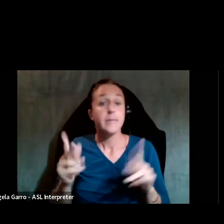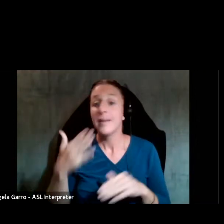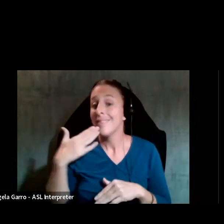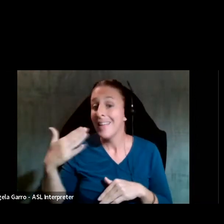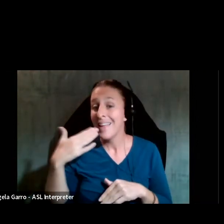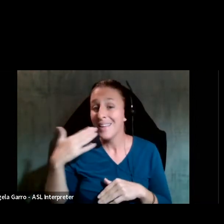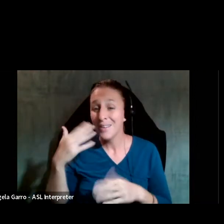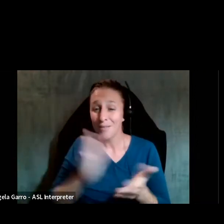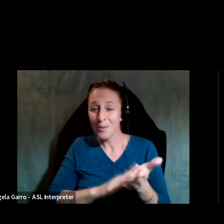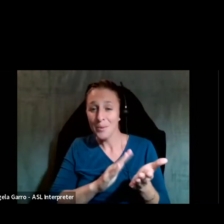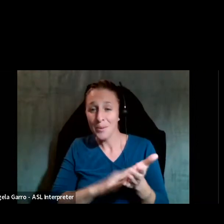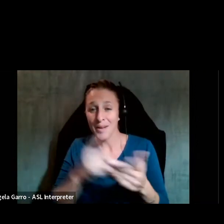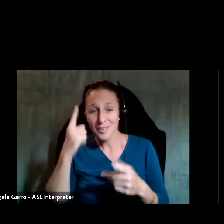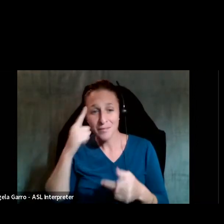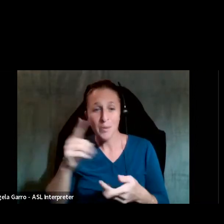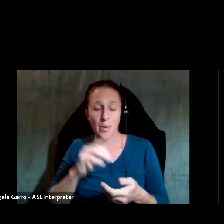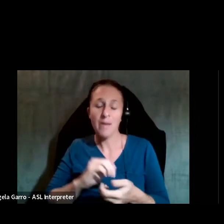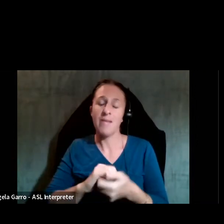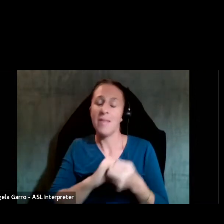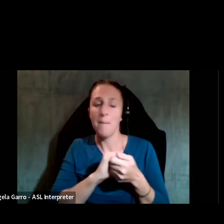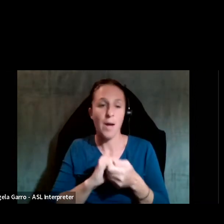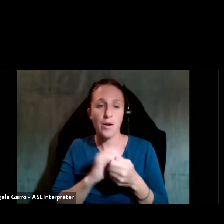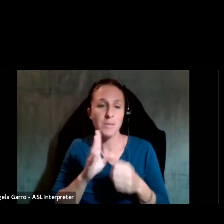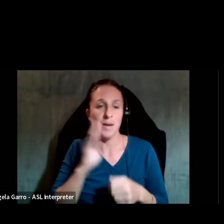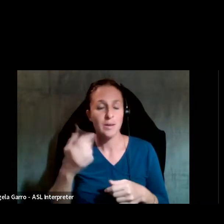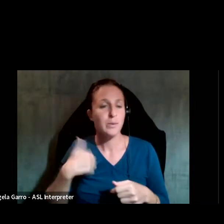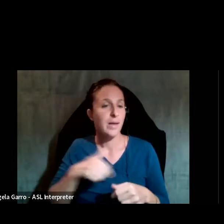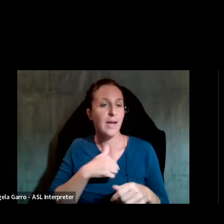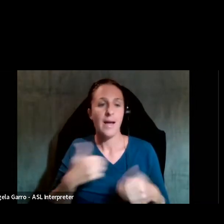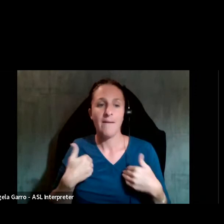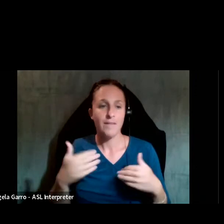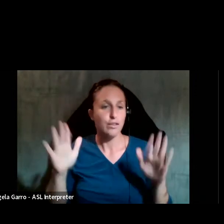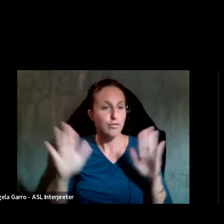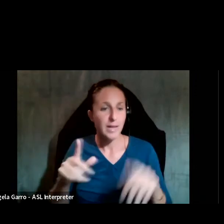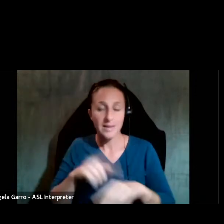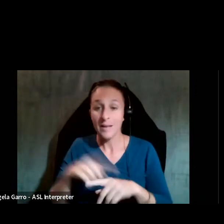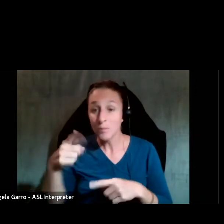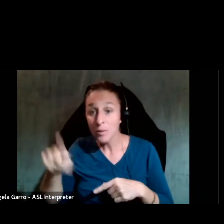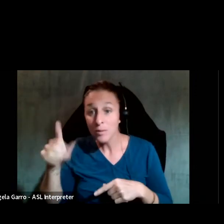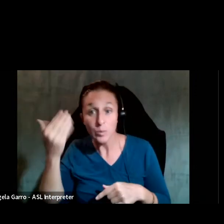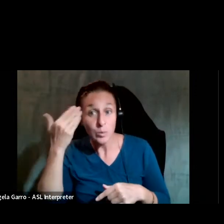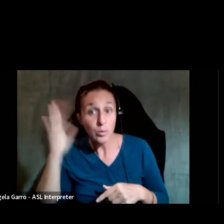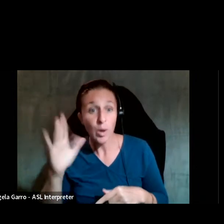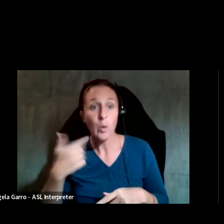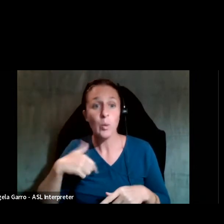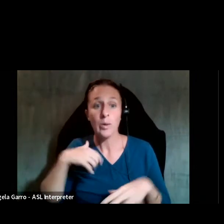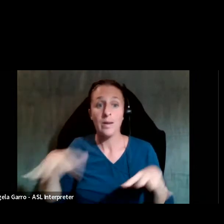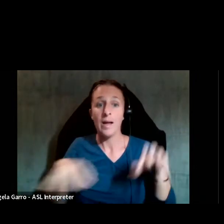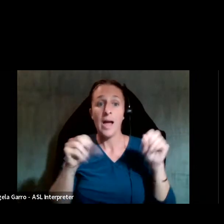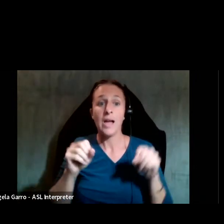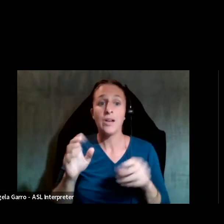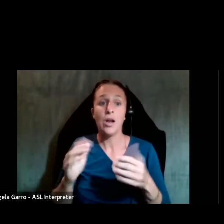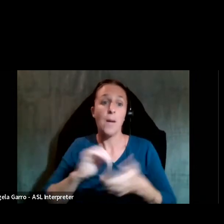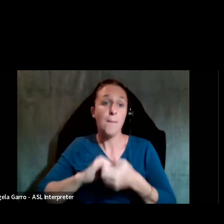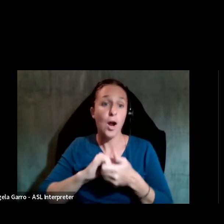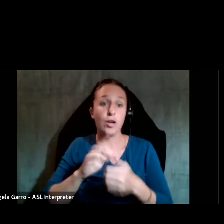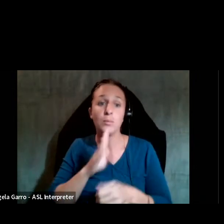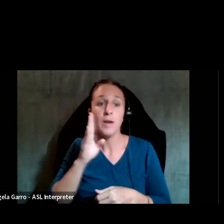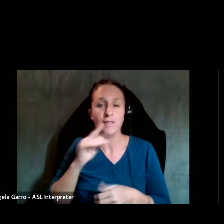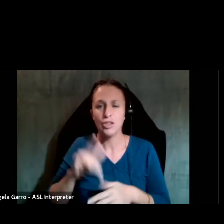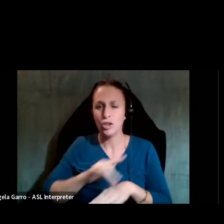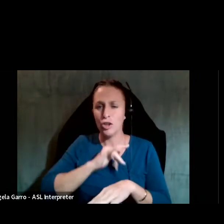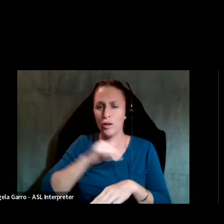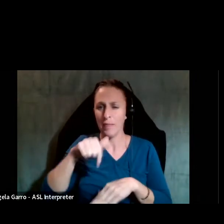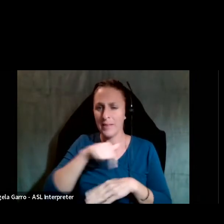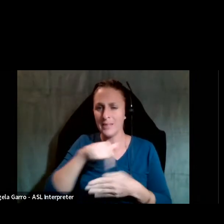the kudos around the partner breakfast. We had a great time. So for those of you who don't know, we held a partner breakfast earlier this week. And what